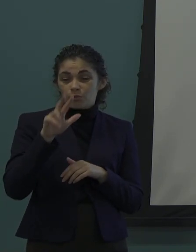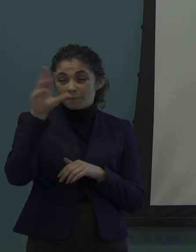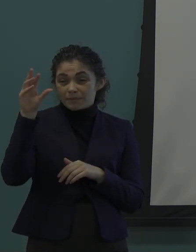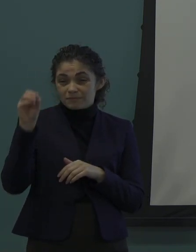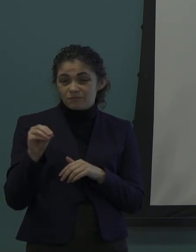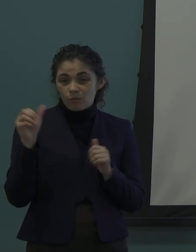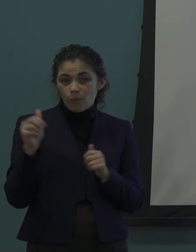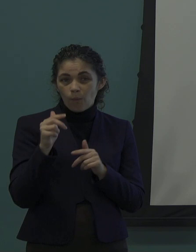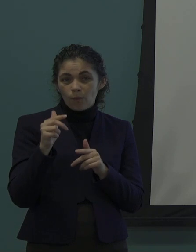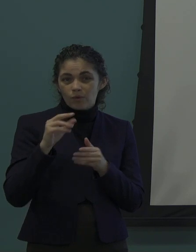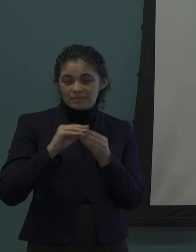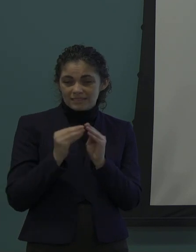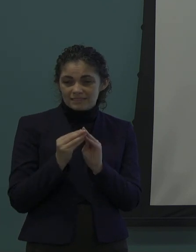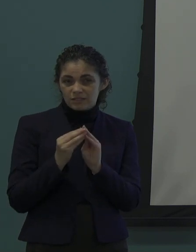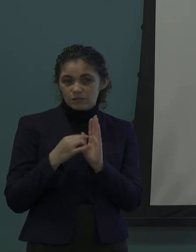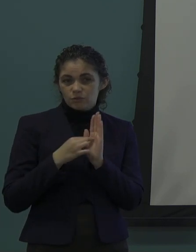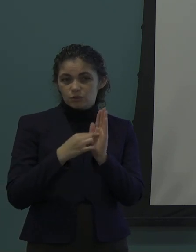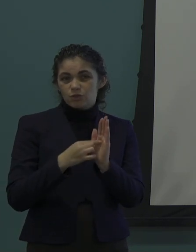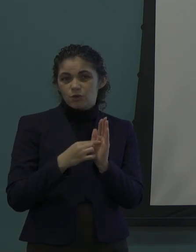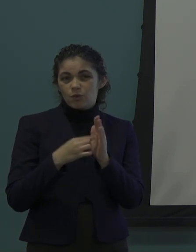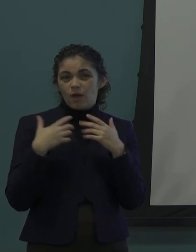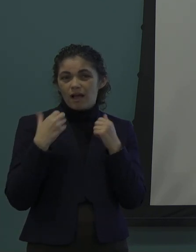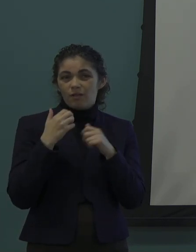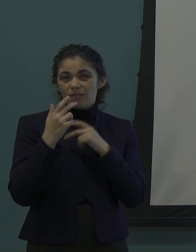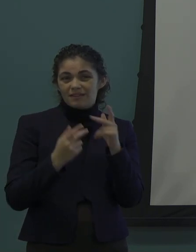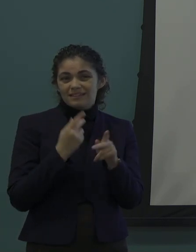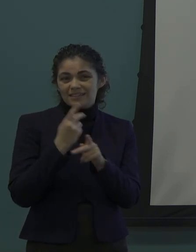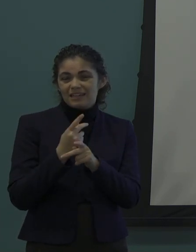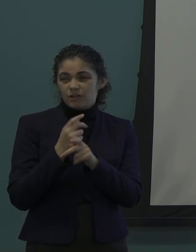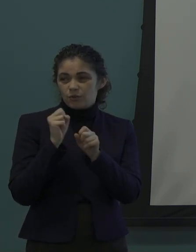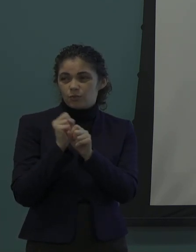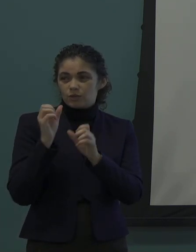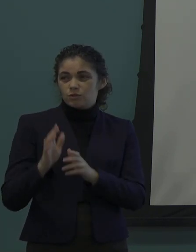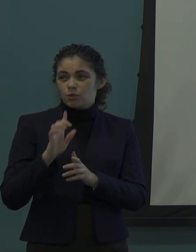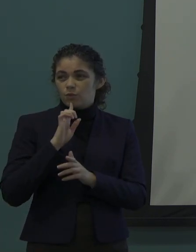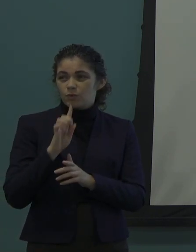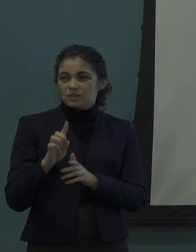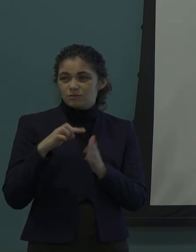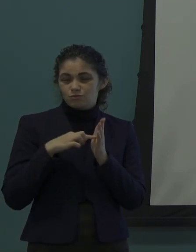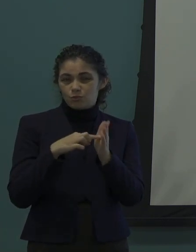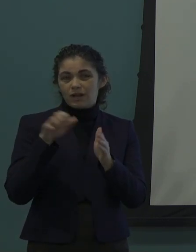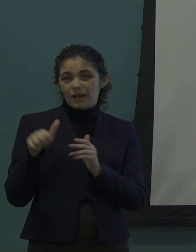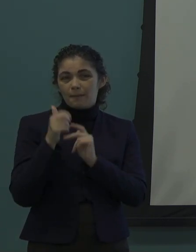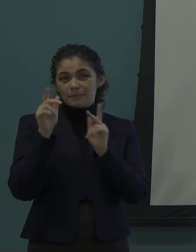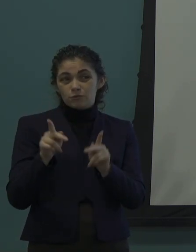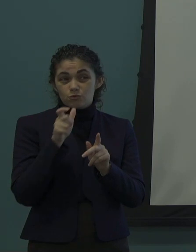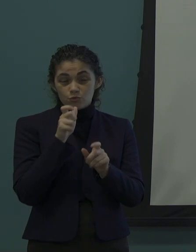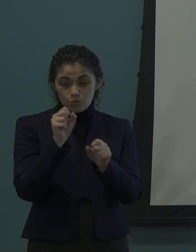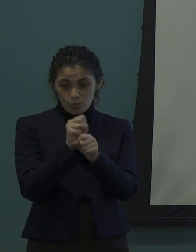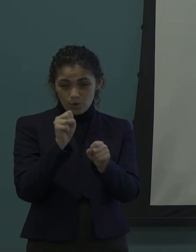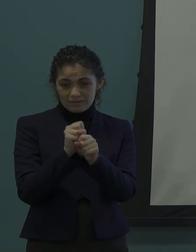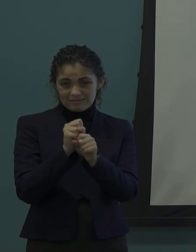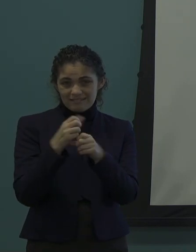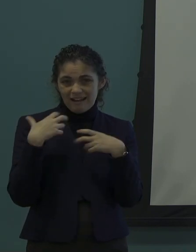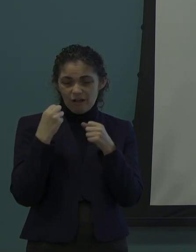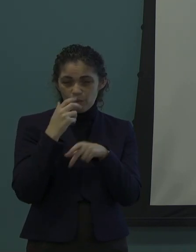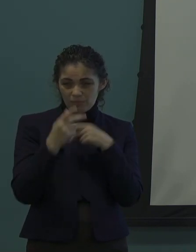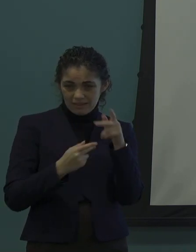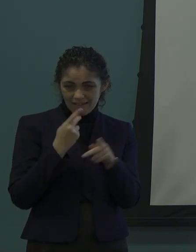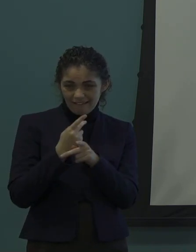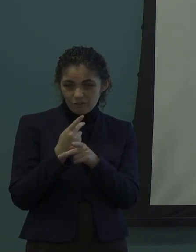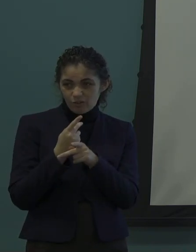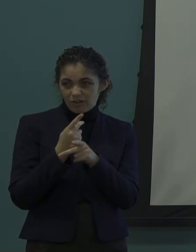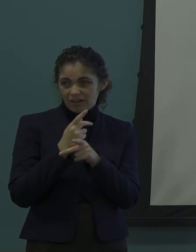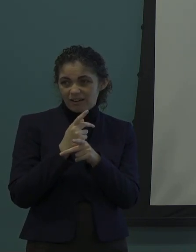33% of the cases in our county reflect healthcare workers, broadly defined, so anyone who works in a healthcare setting in